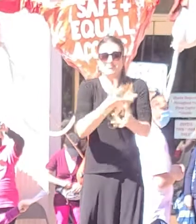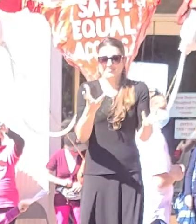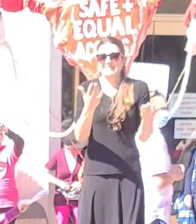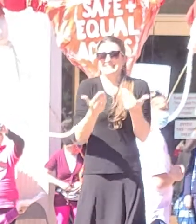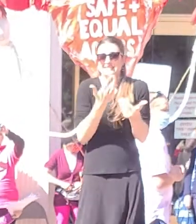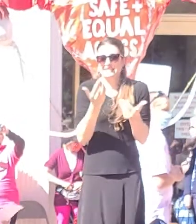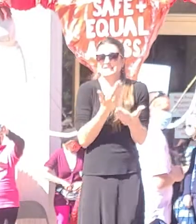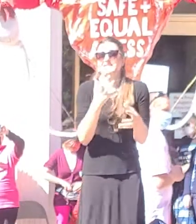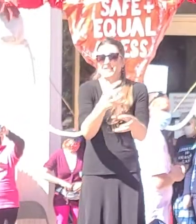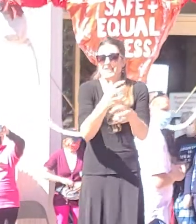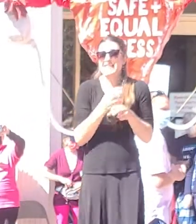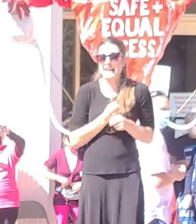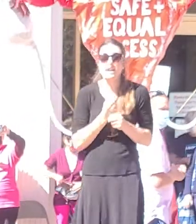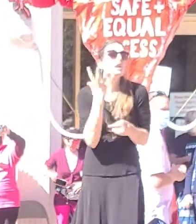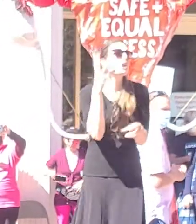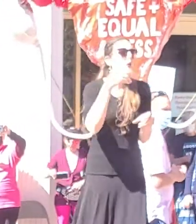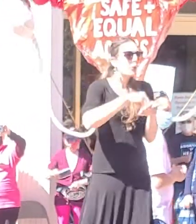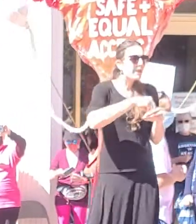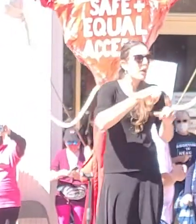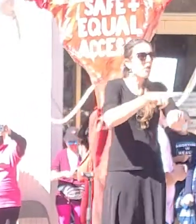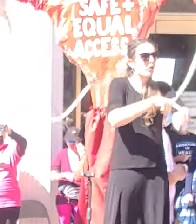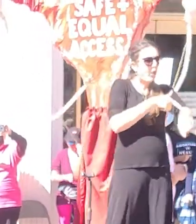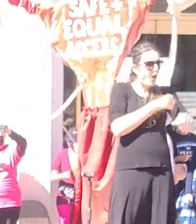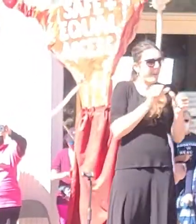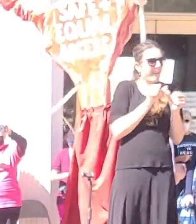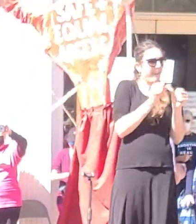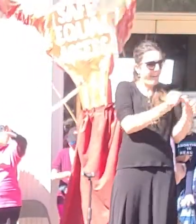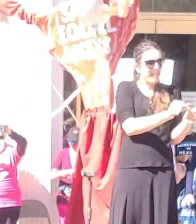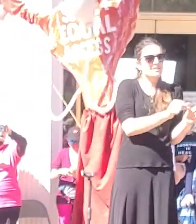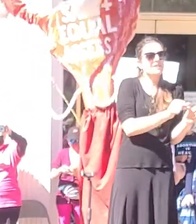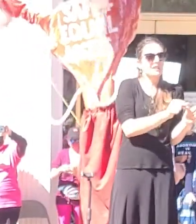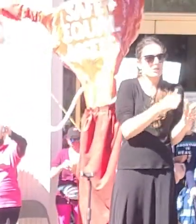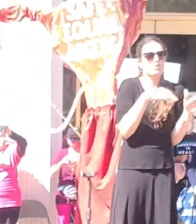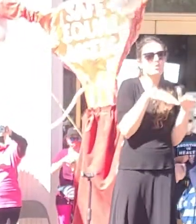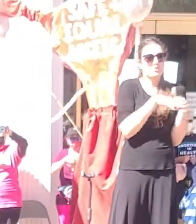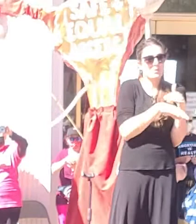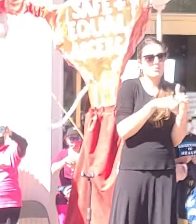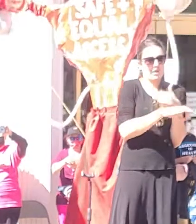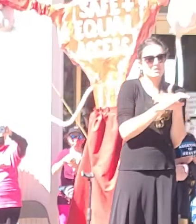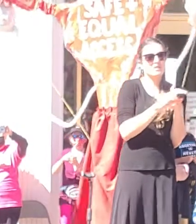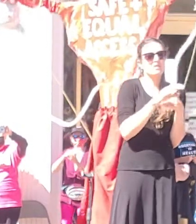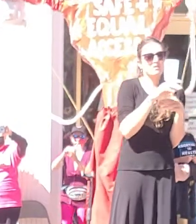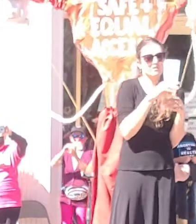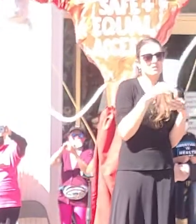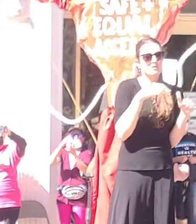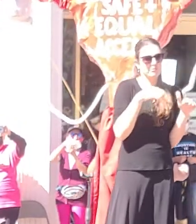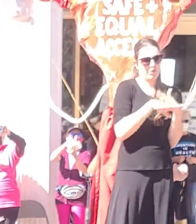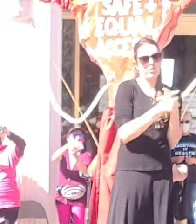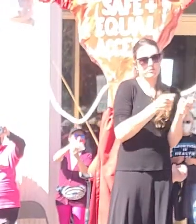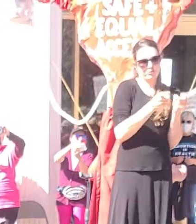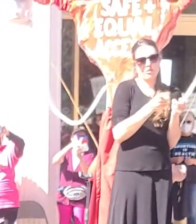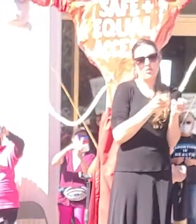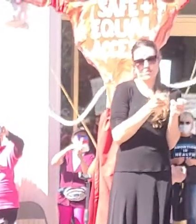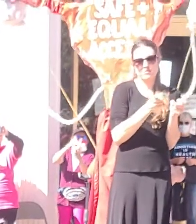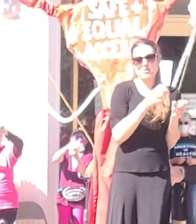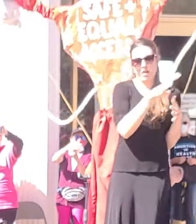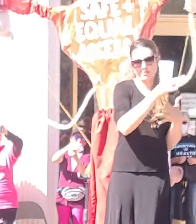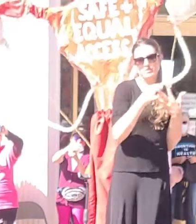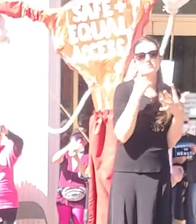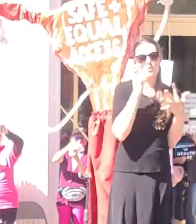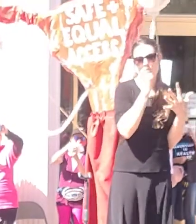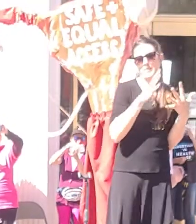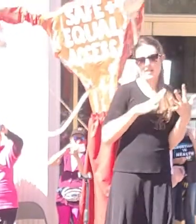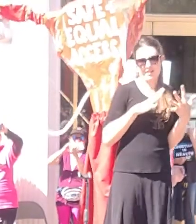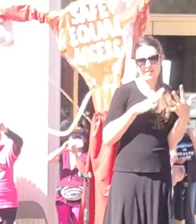including long-acting reproductive contraceptive options for women. And